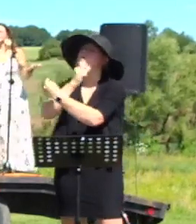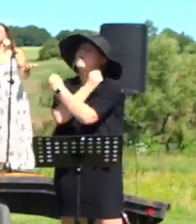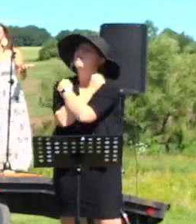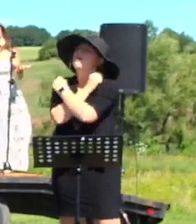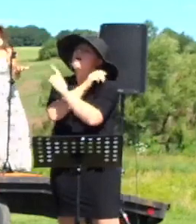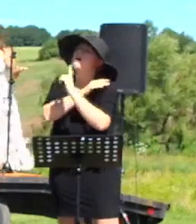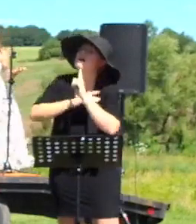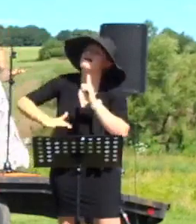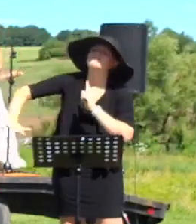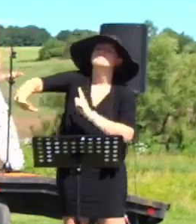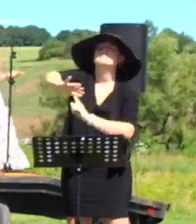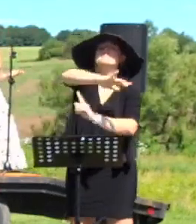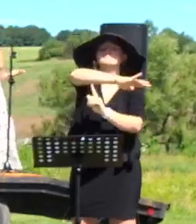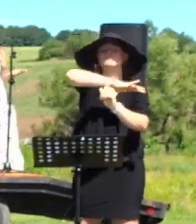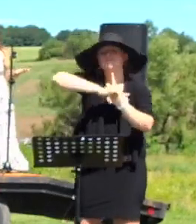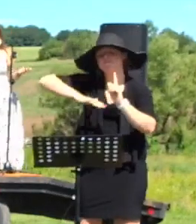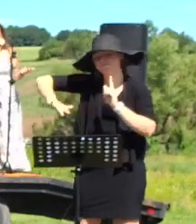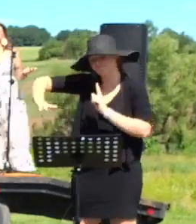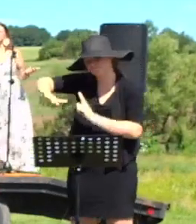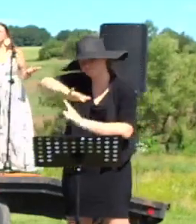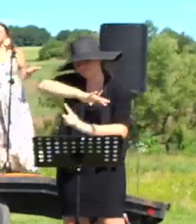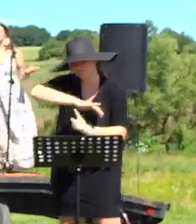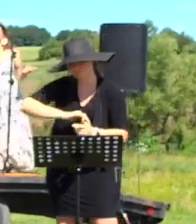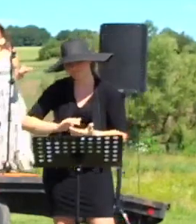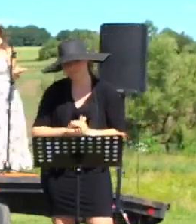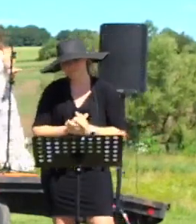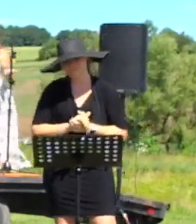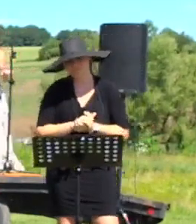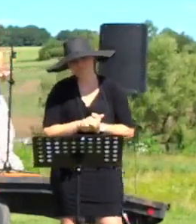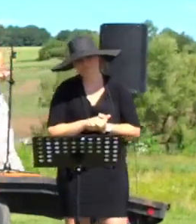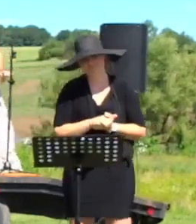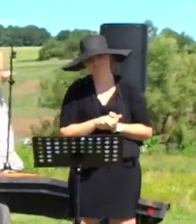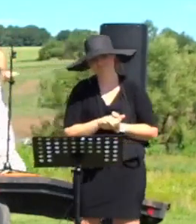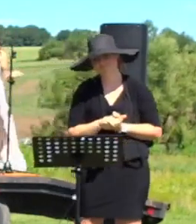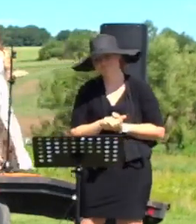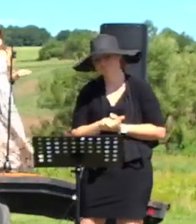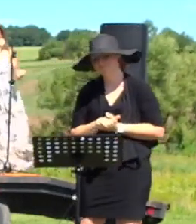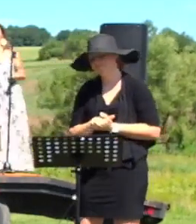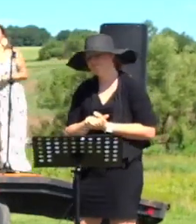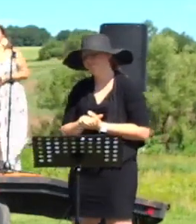is a place where you promise to be.